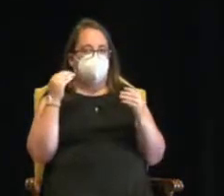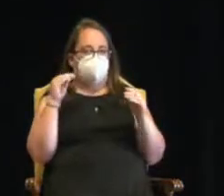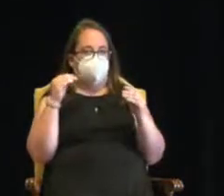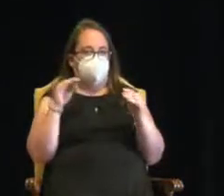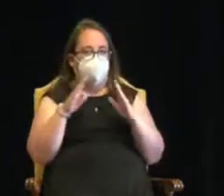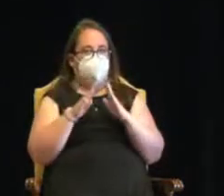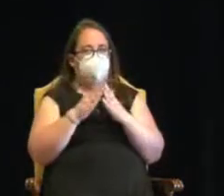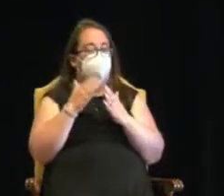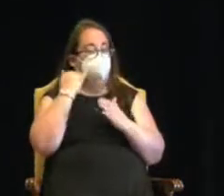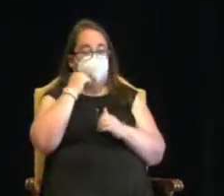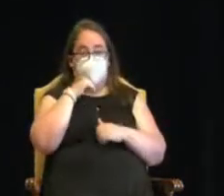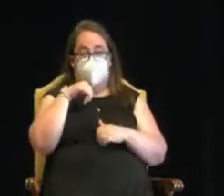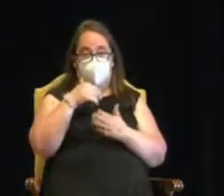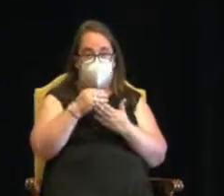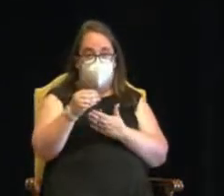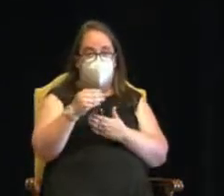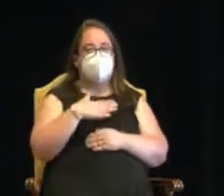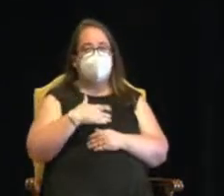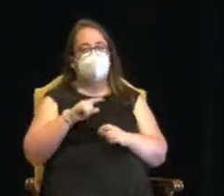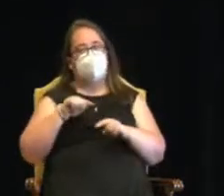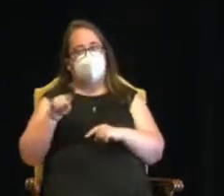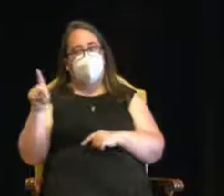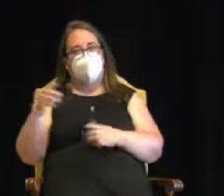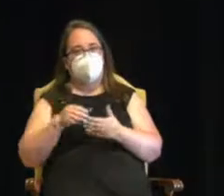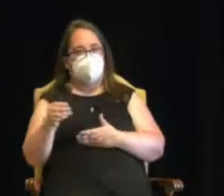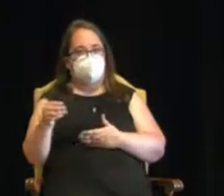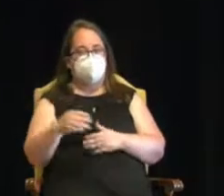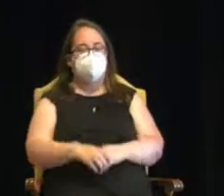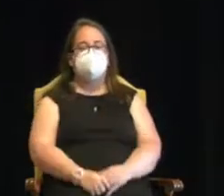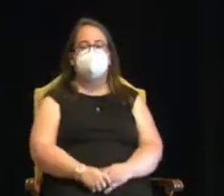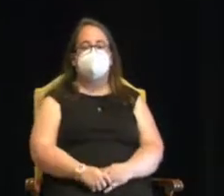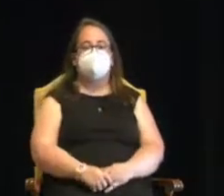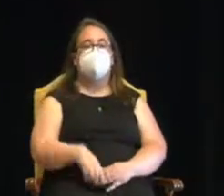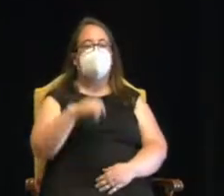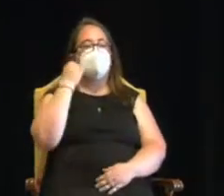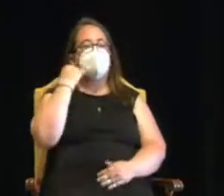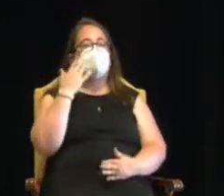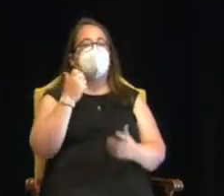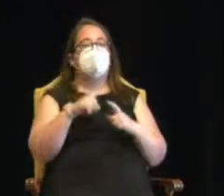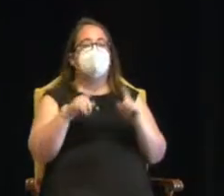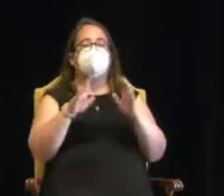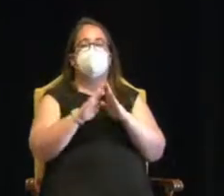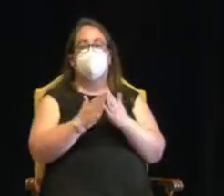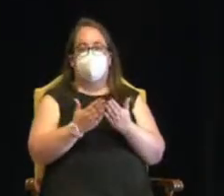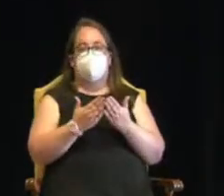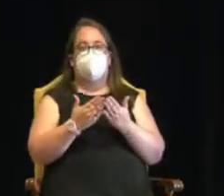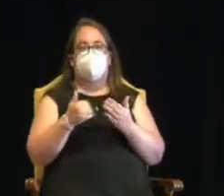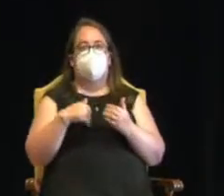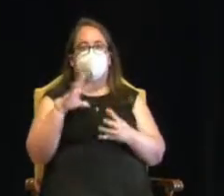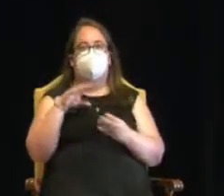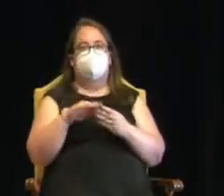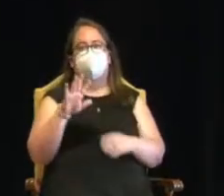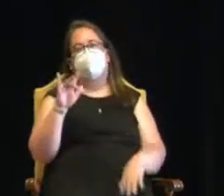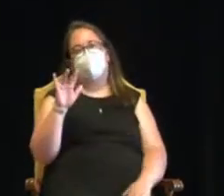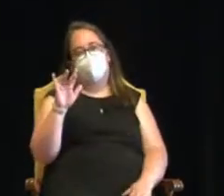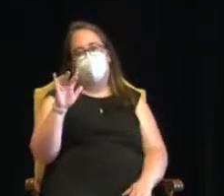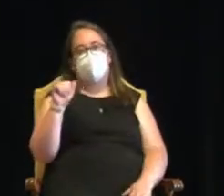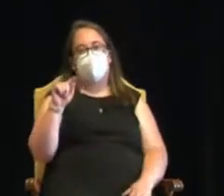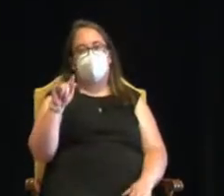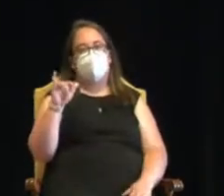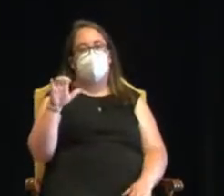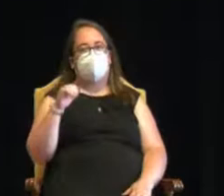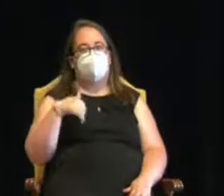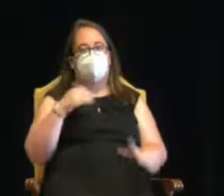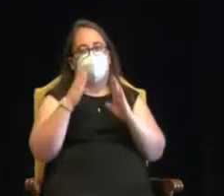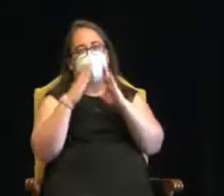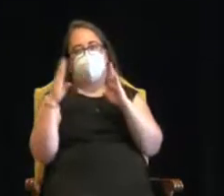copy, please make sure to pick one up. If you're looking for another copy, a different book, she's got 25, and I think Atomic has a bunch of